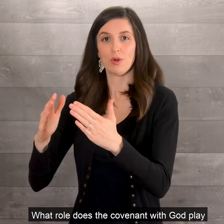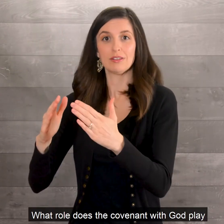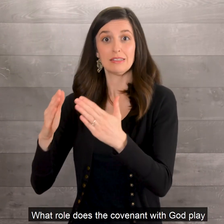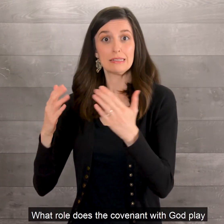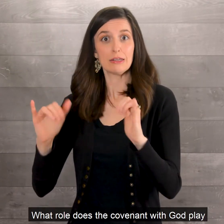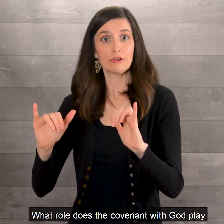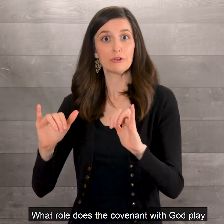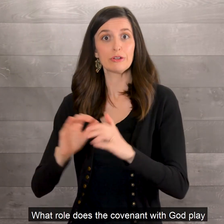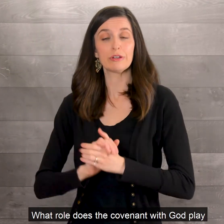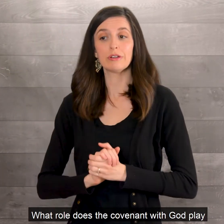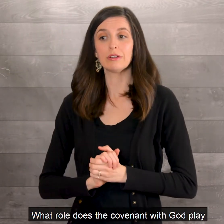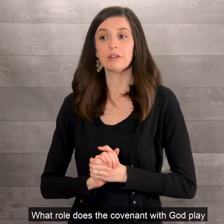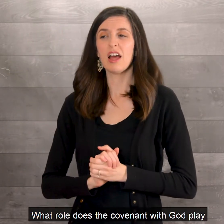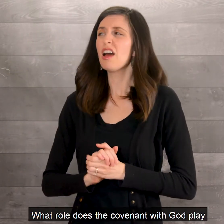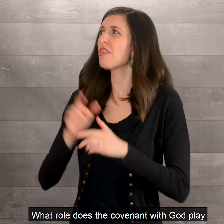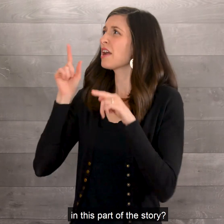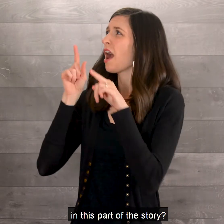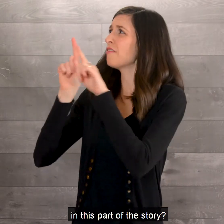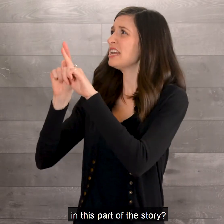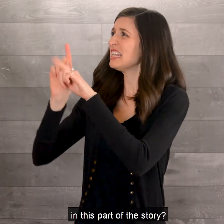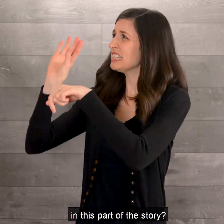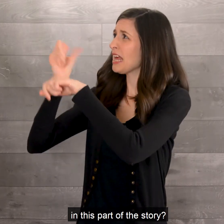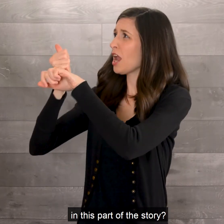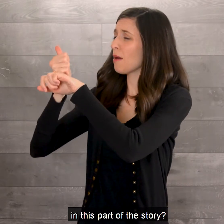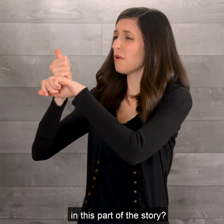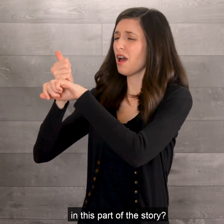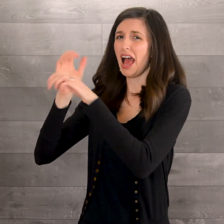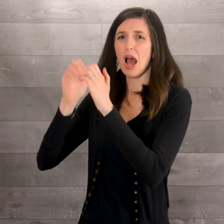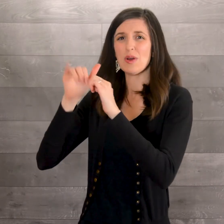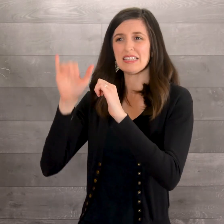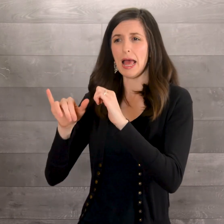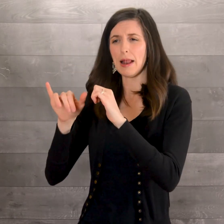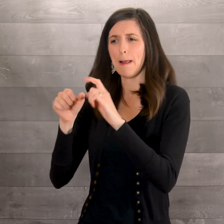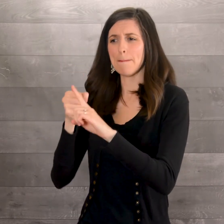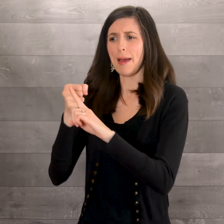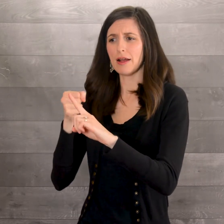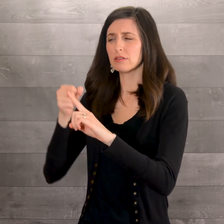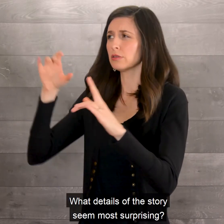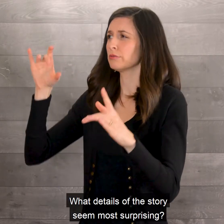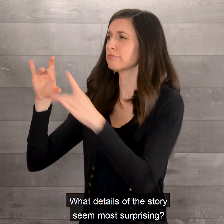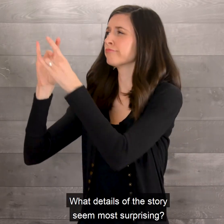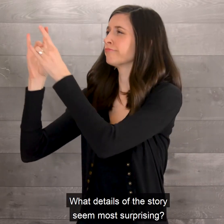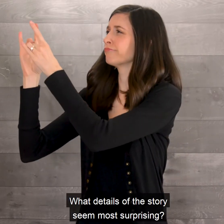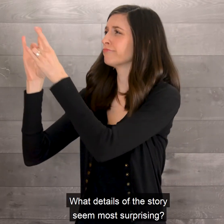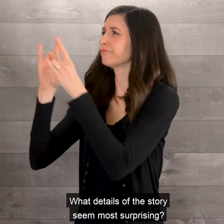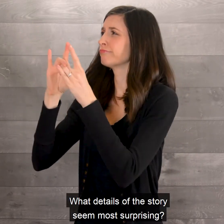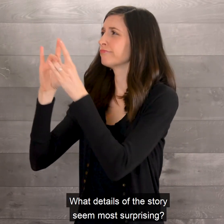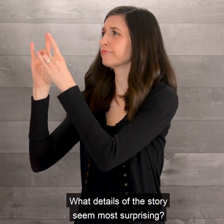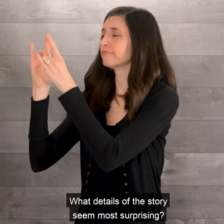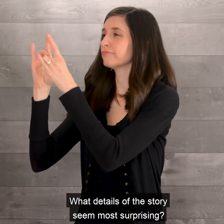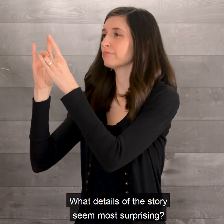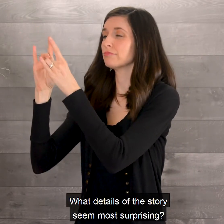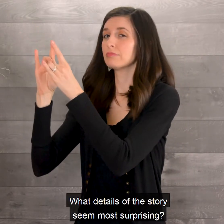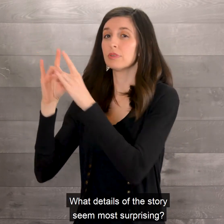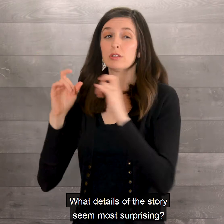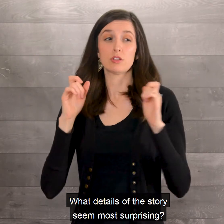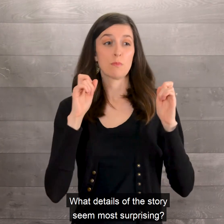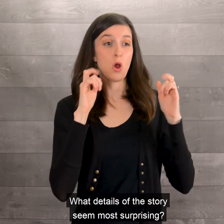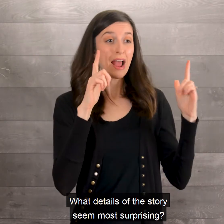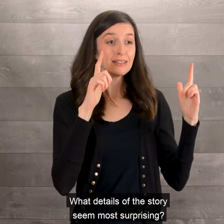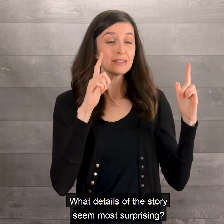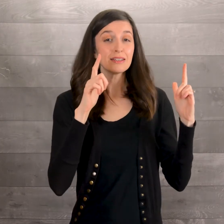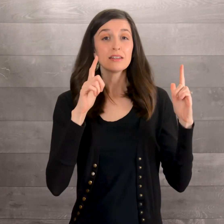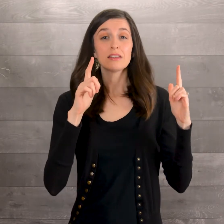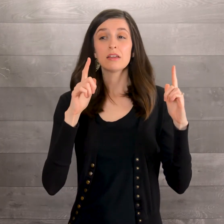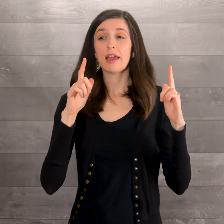What role does the covenant with God play in this part of the story? What details of the story seem